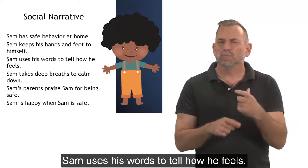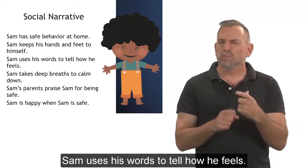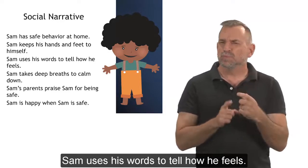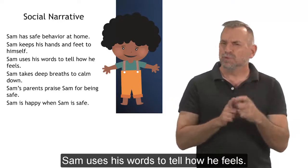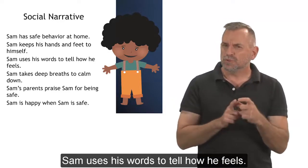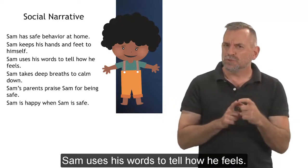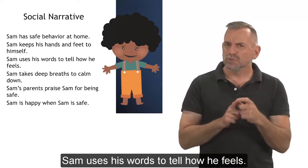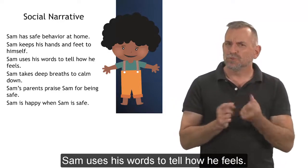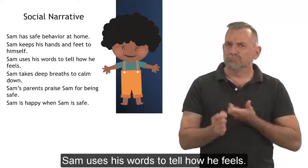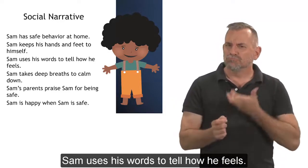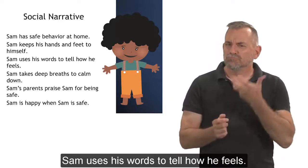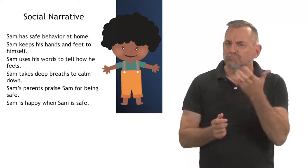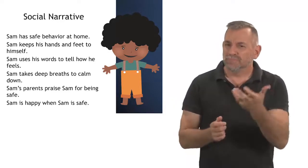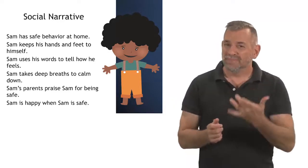how he feels.